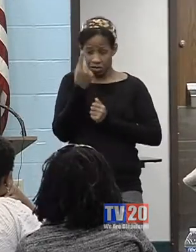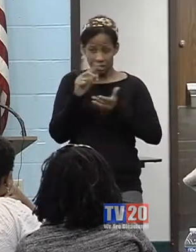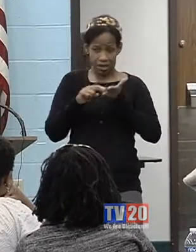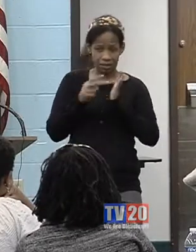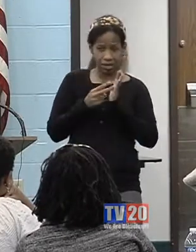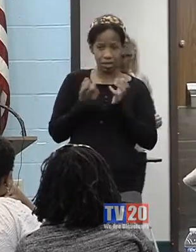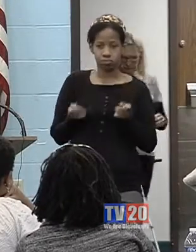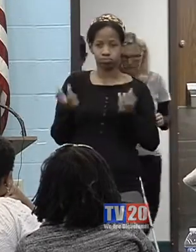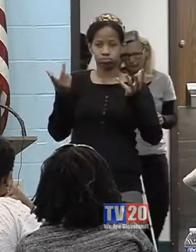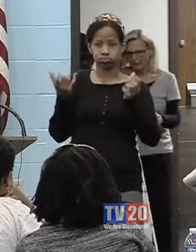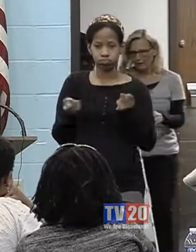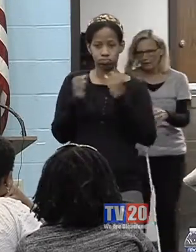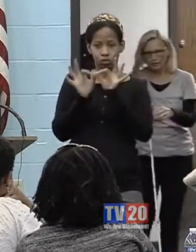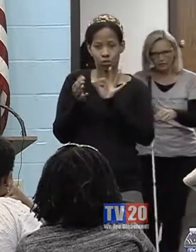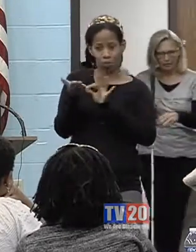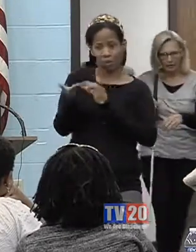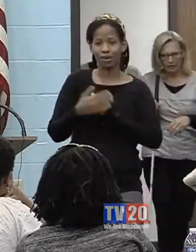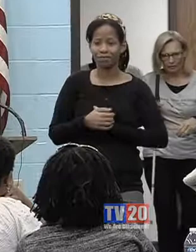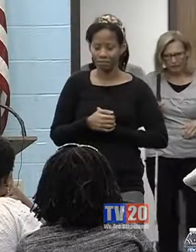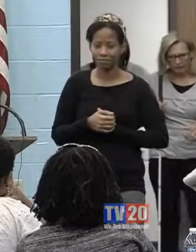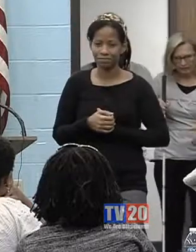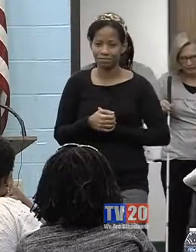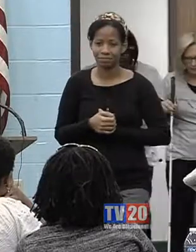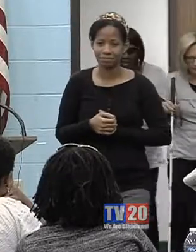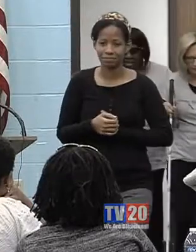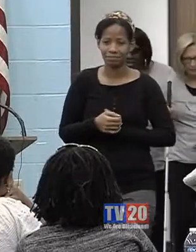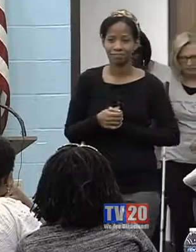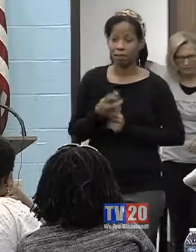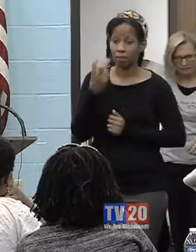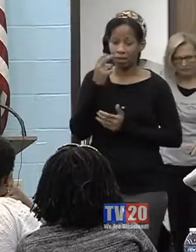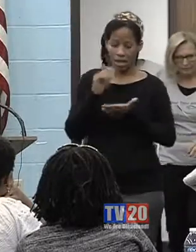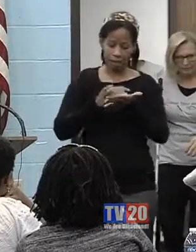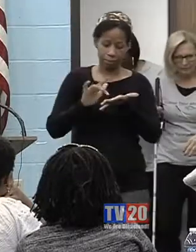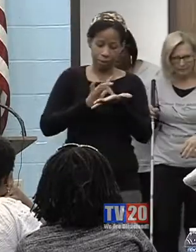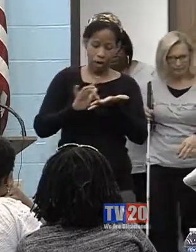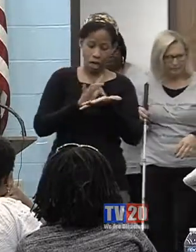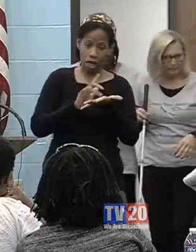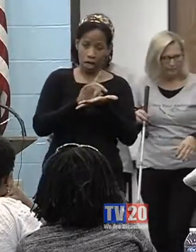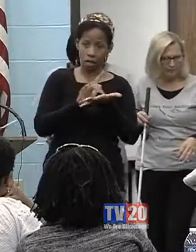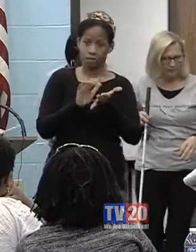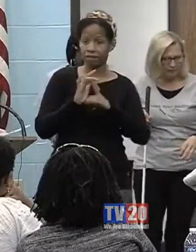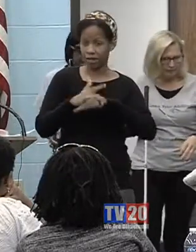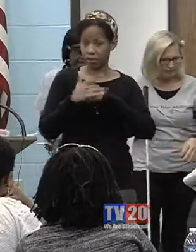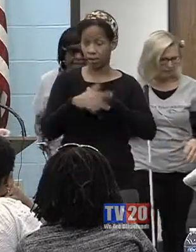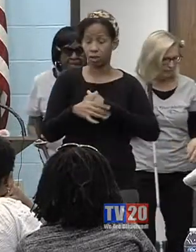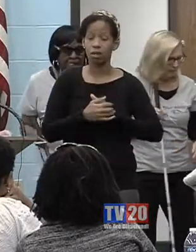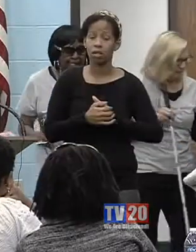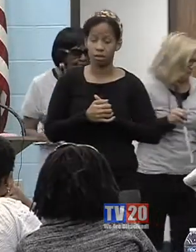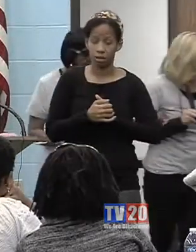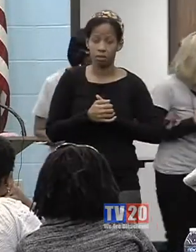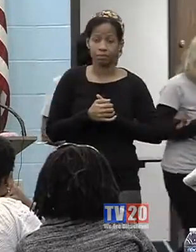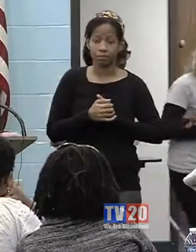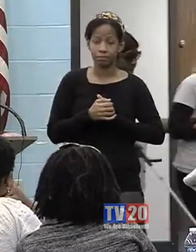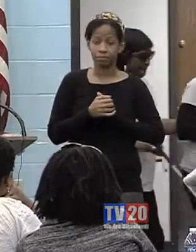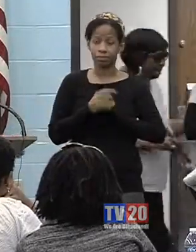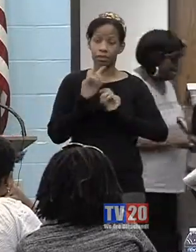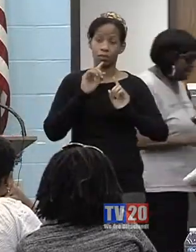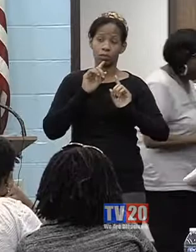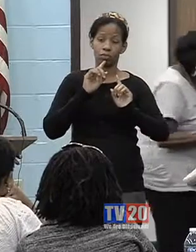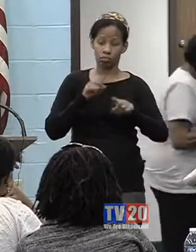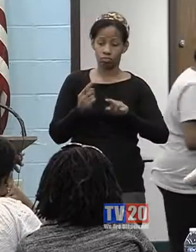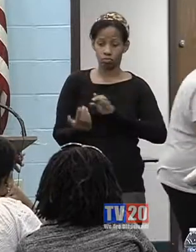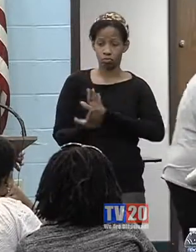responding. For paper questionnaires, Braille and legal print guides are available. And for in-person